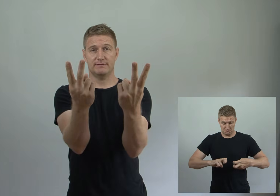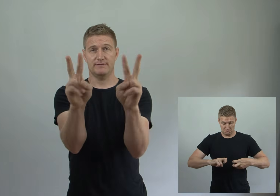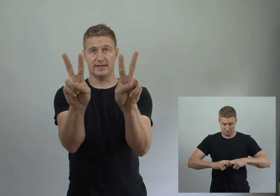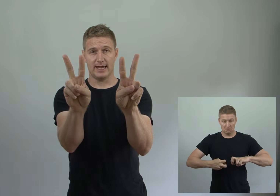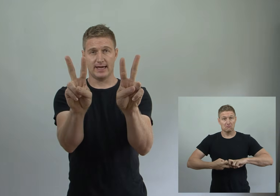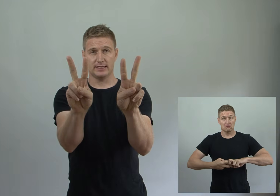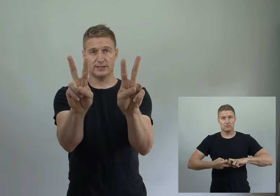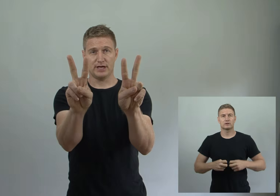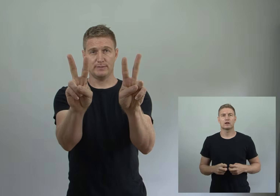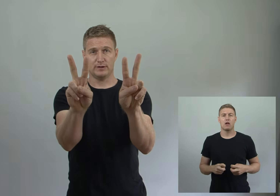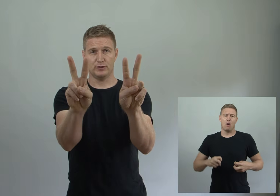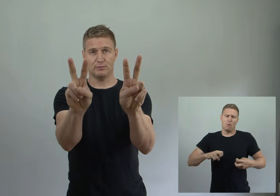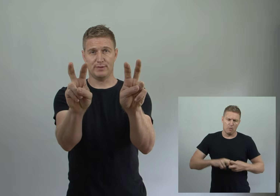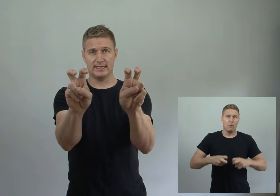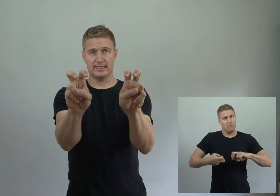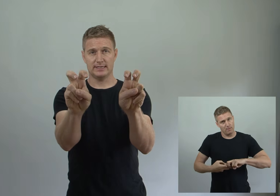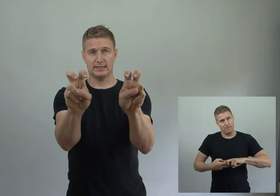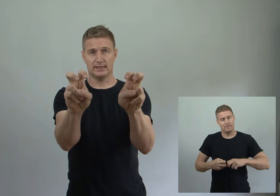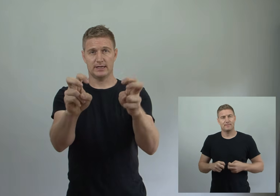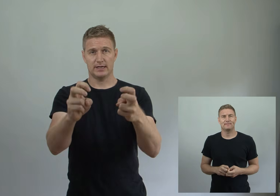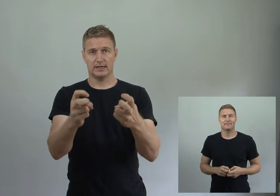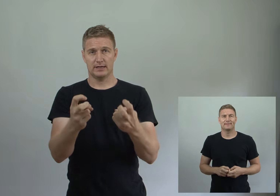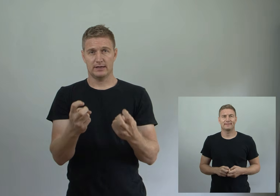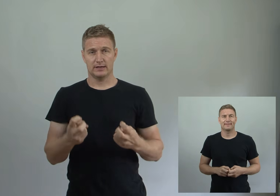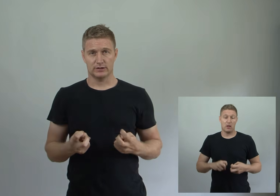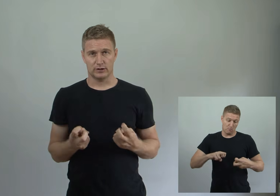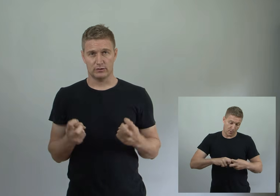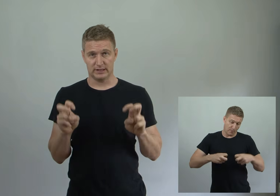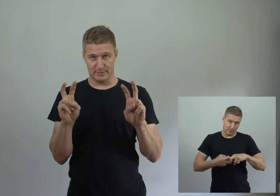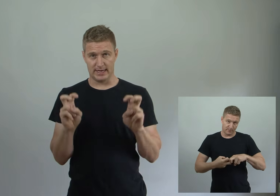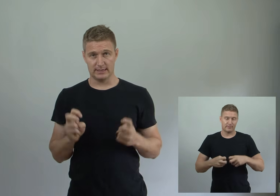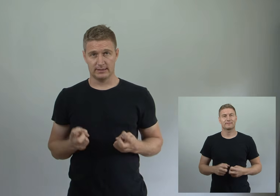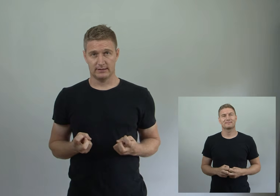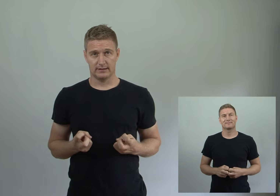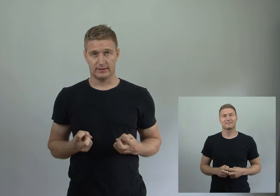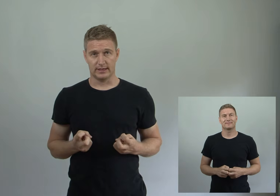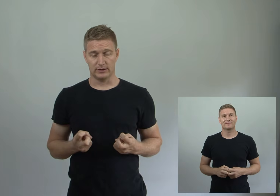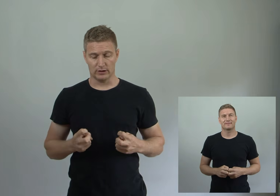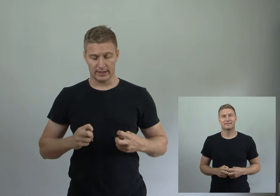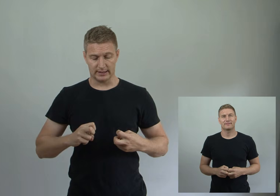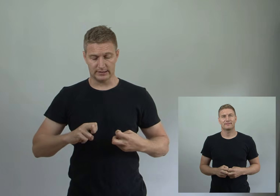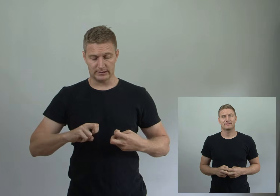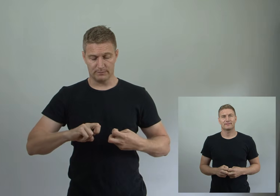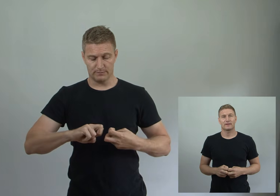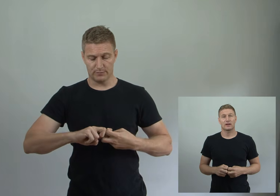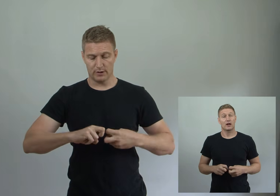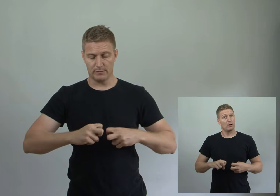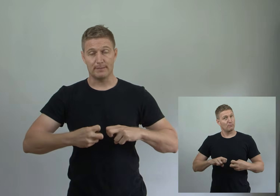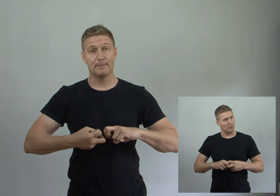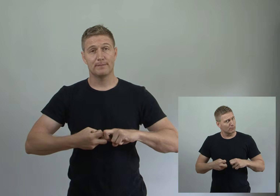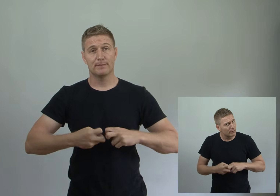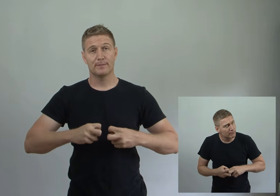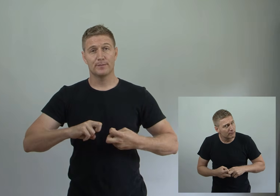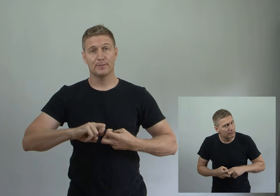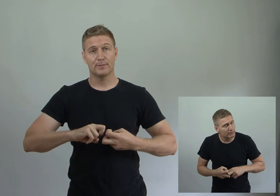the V hand shape. You bend it, so it's bend. Then you go like this. Problem.